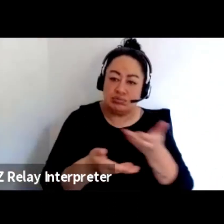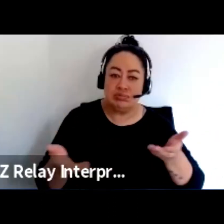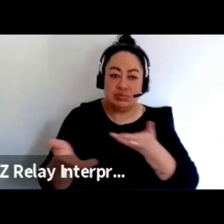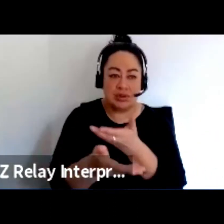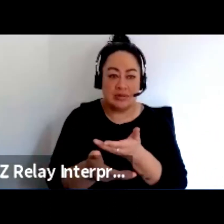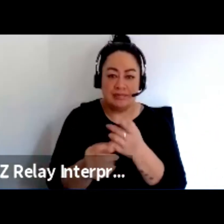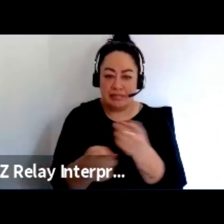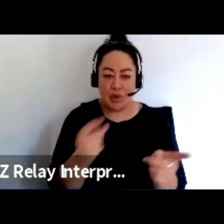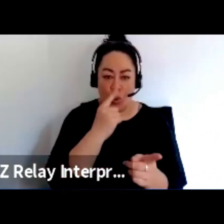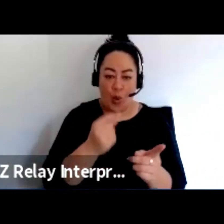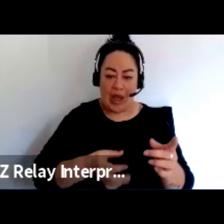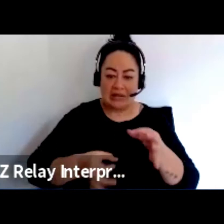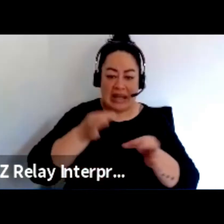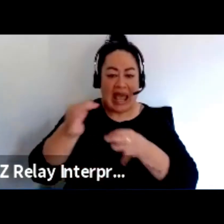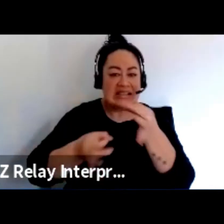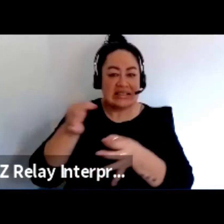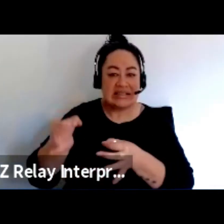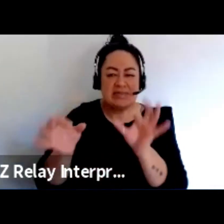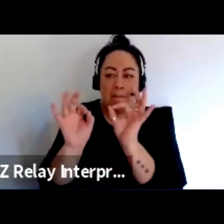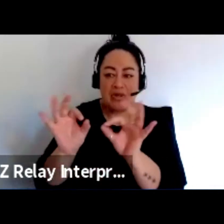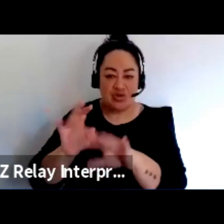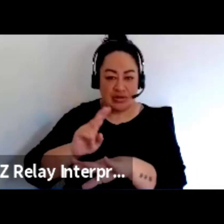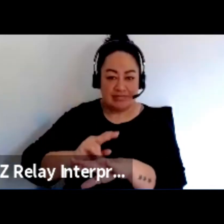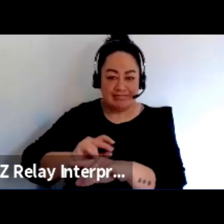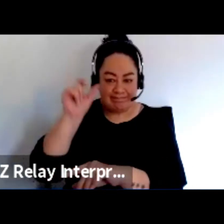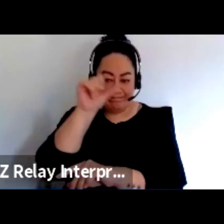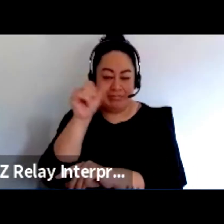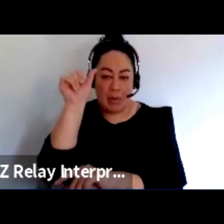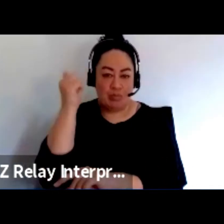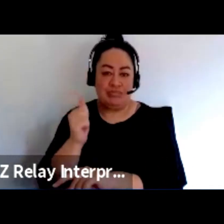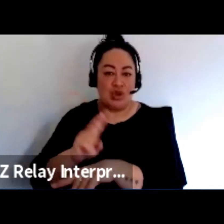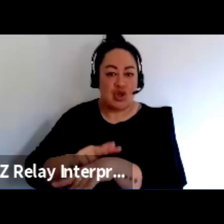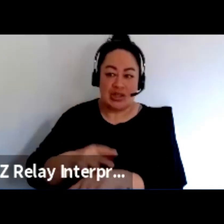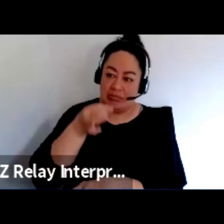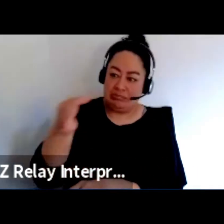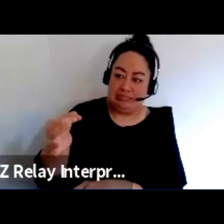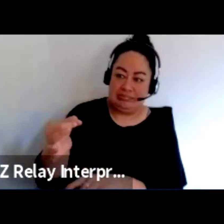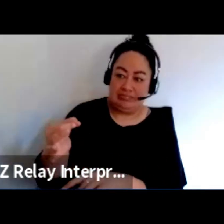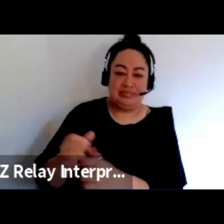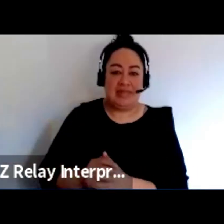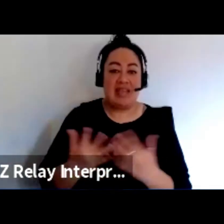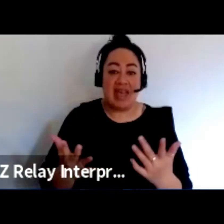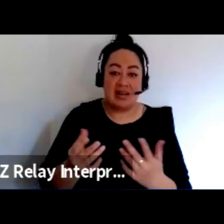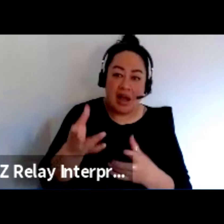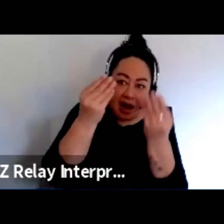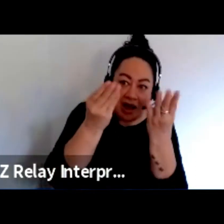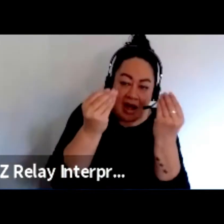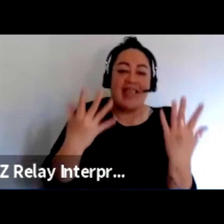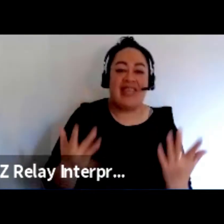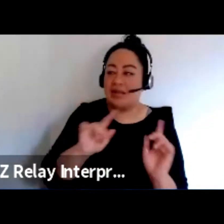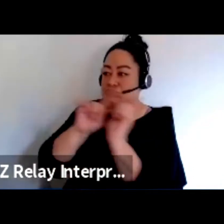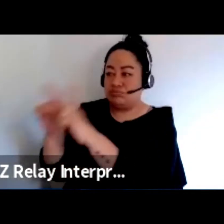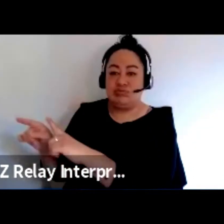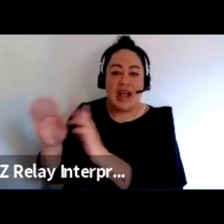your questions so that you can go back into your communities and have the talk. We know that